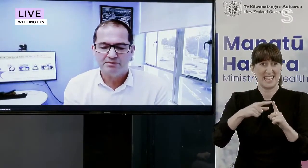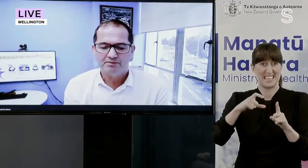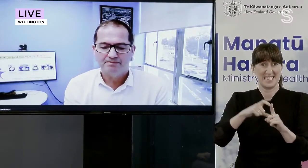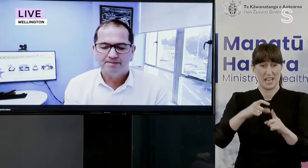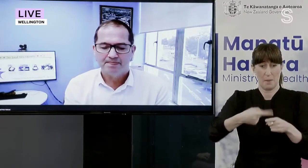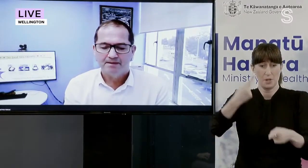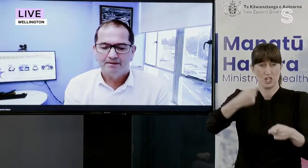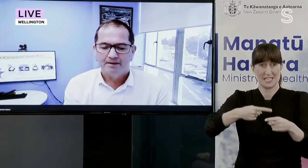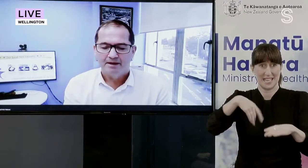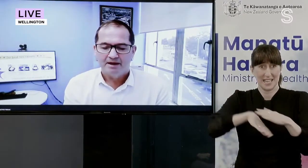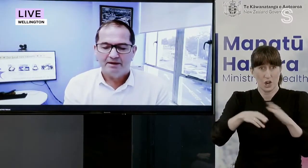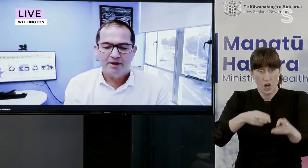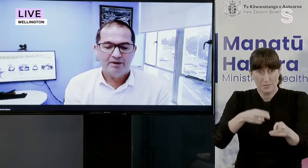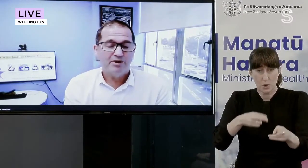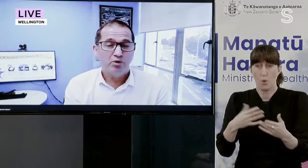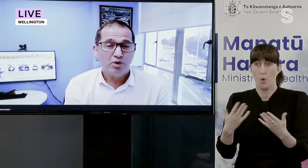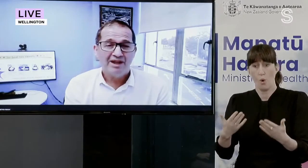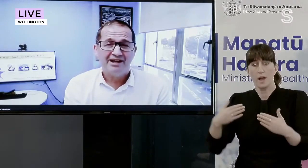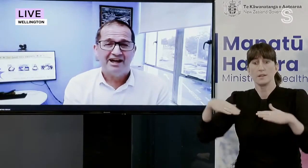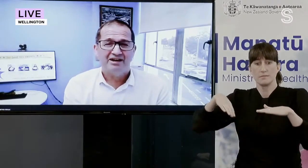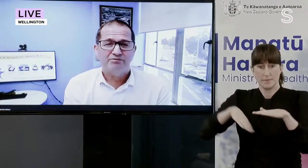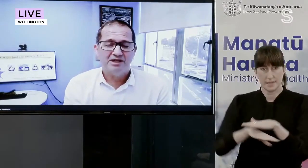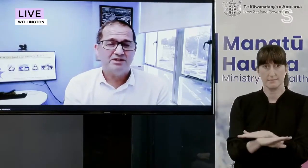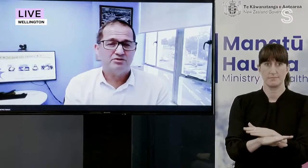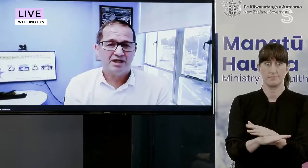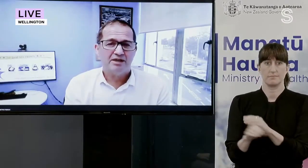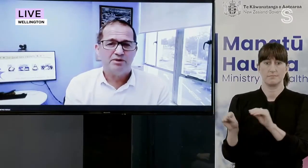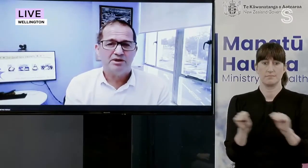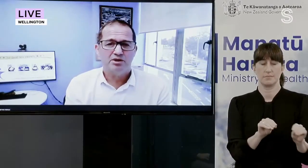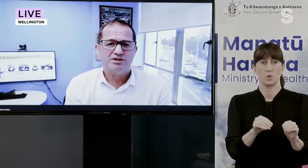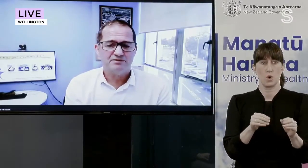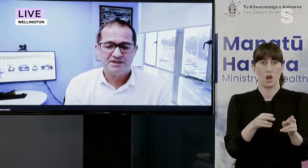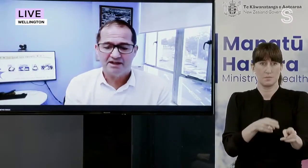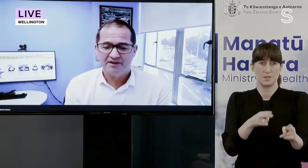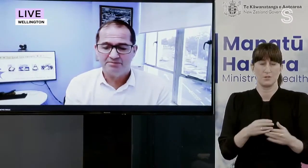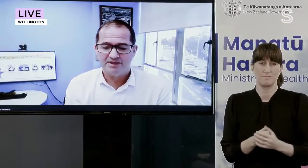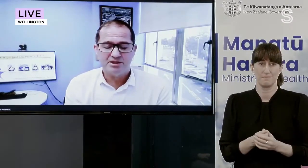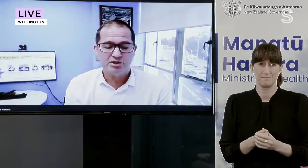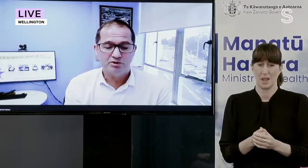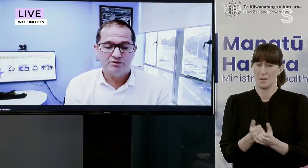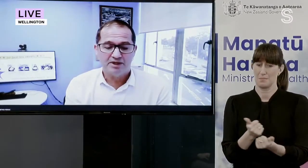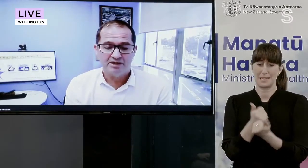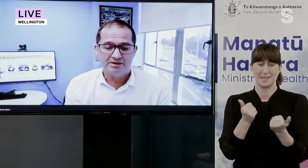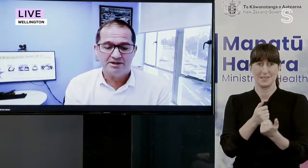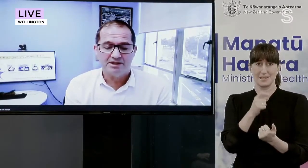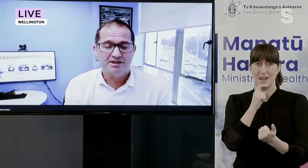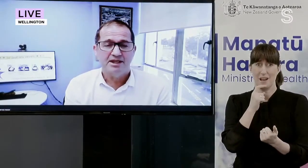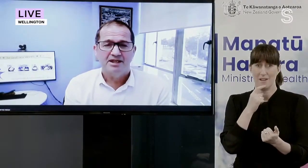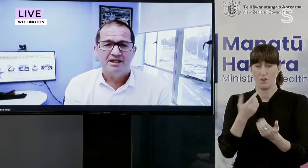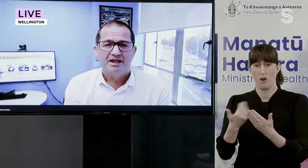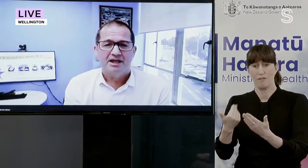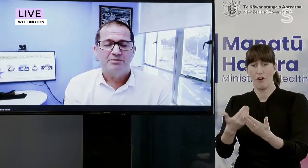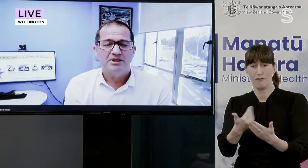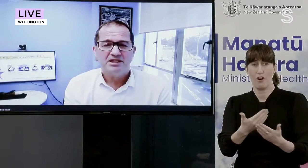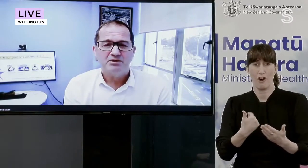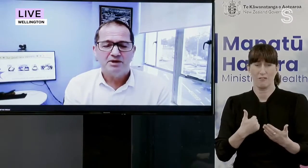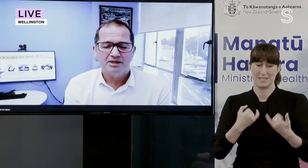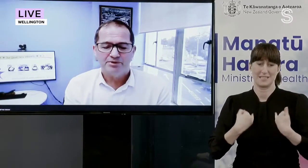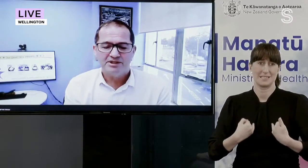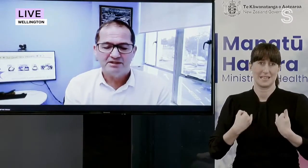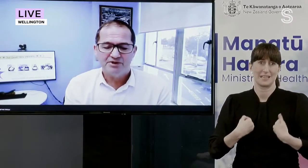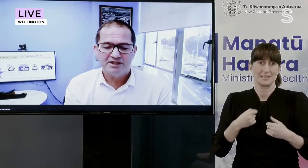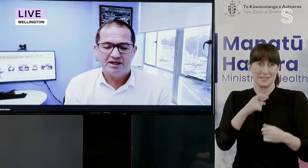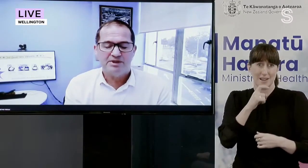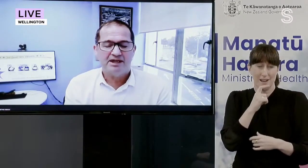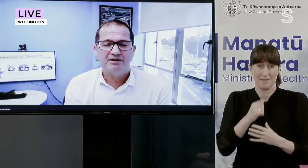hospital. And we all are really struggling with lots of staff absence due to the illnesses. And I'm continually